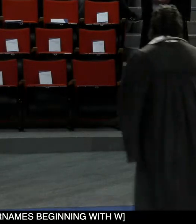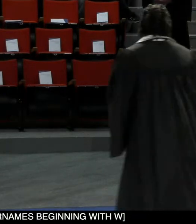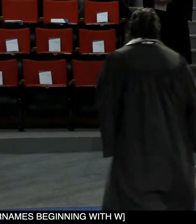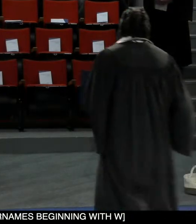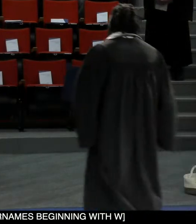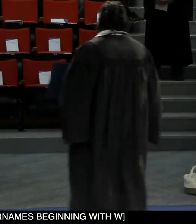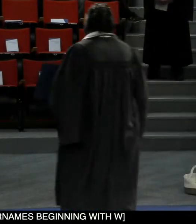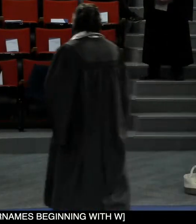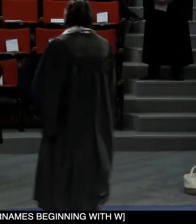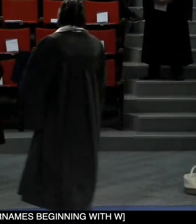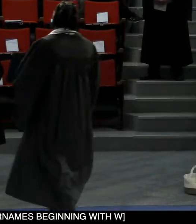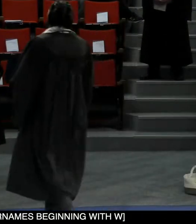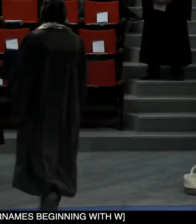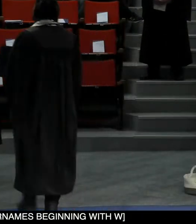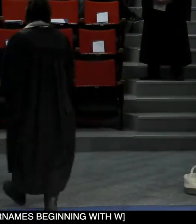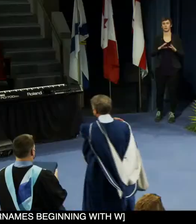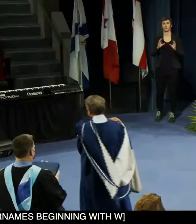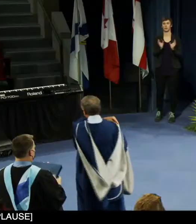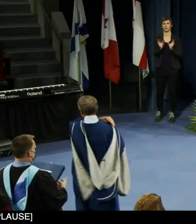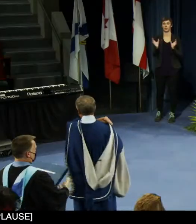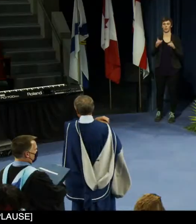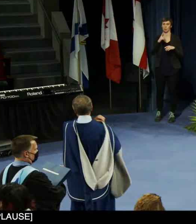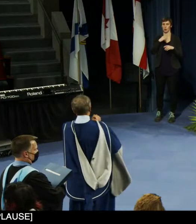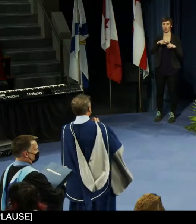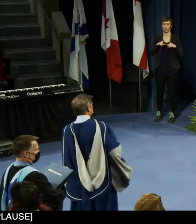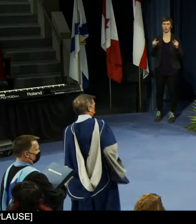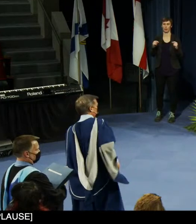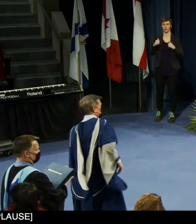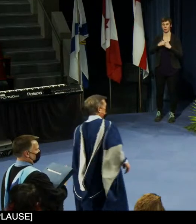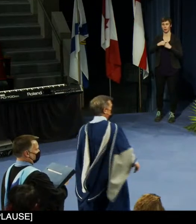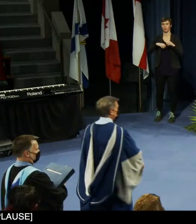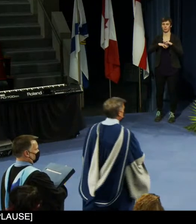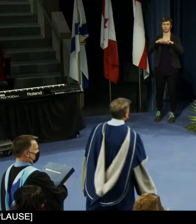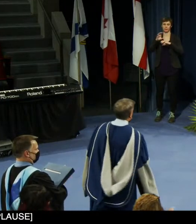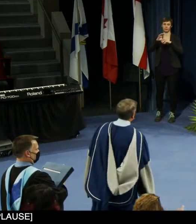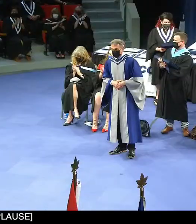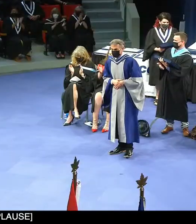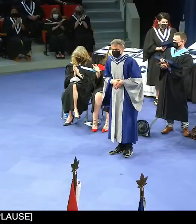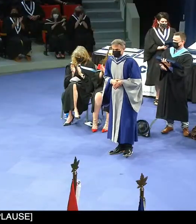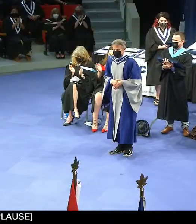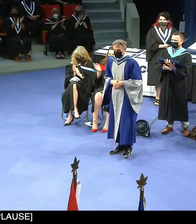Mr. President, the graduates for their Certificate in Brick and Stone Masonry.